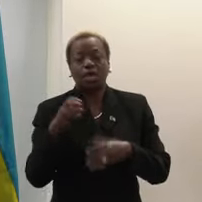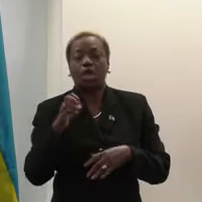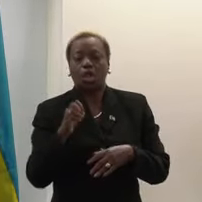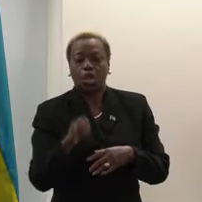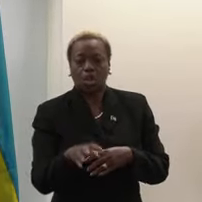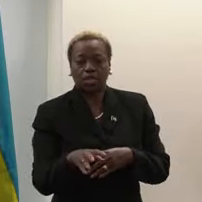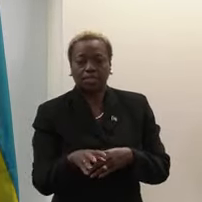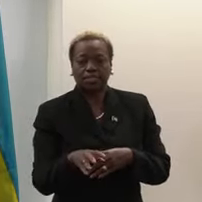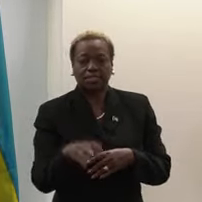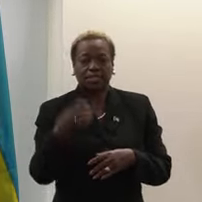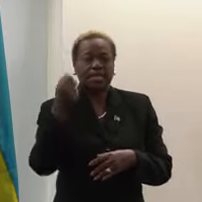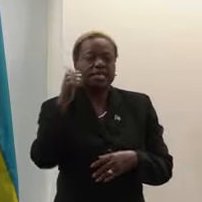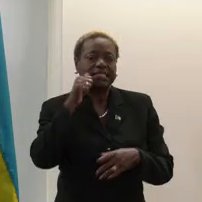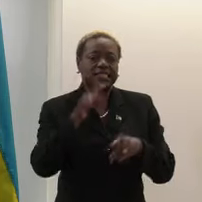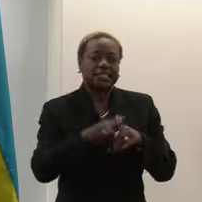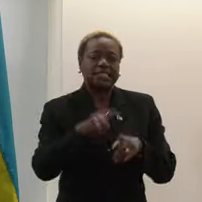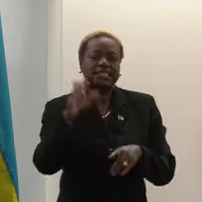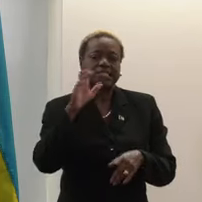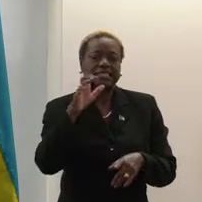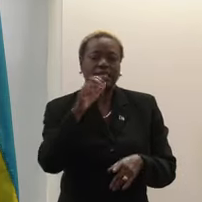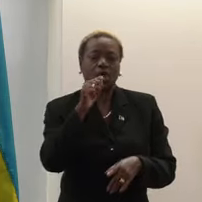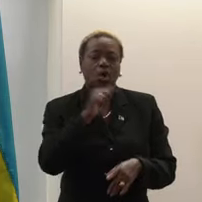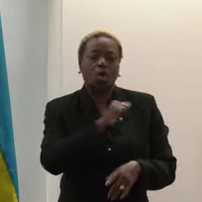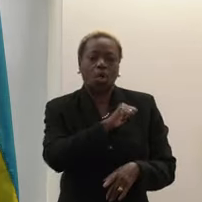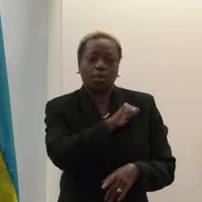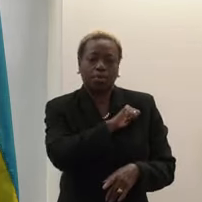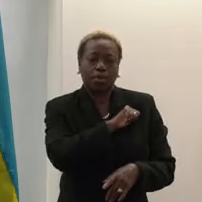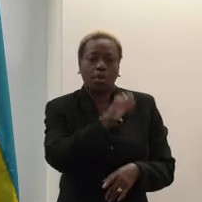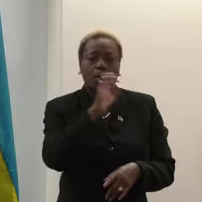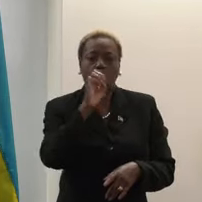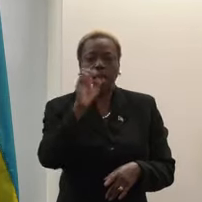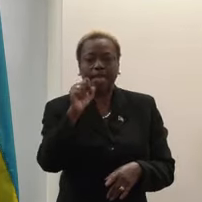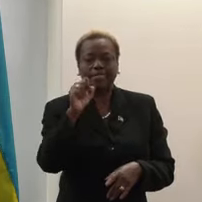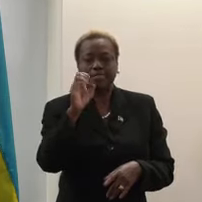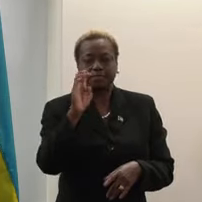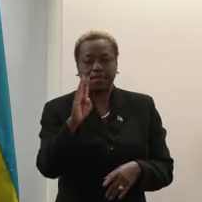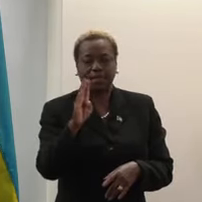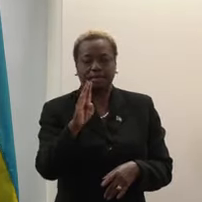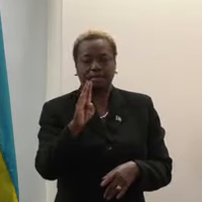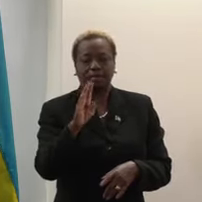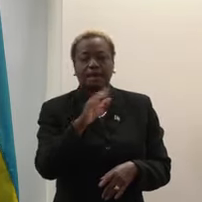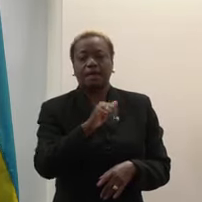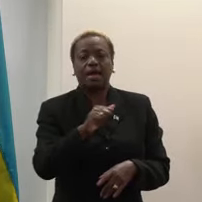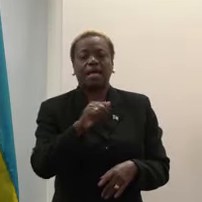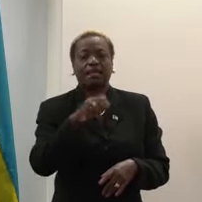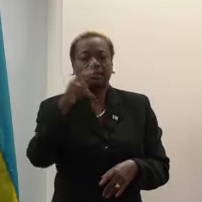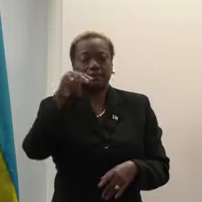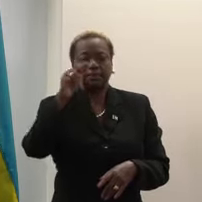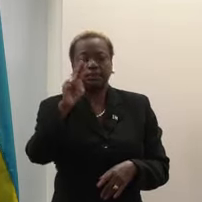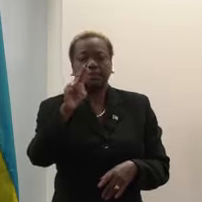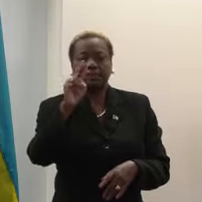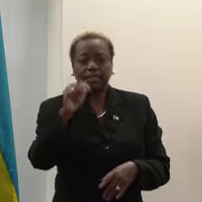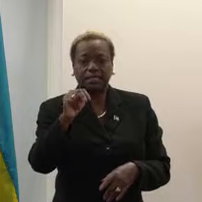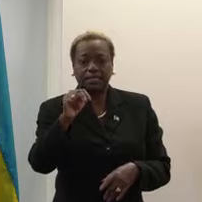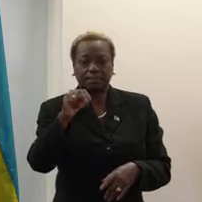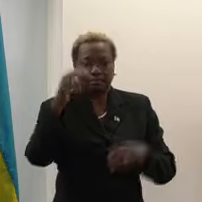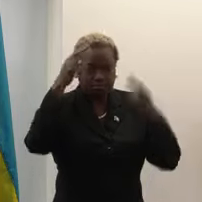lost Sister Cecilia Albury, OSB, a Benedictine nun of many